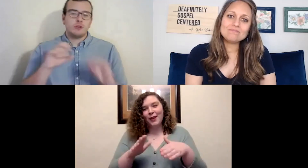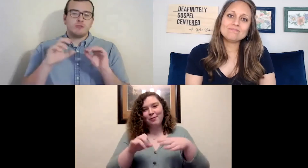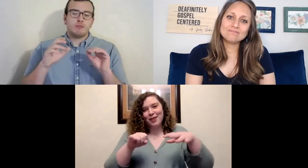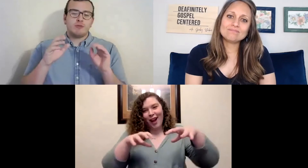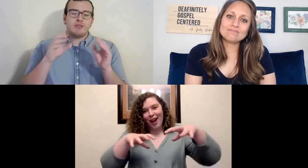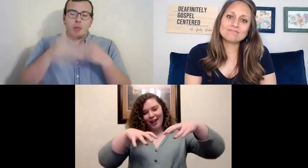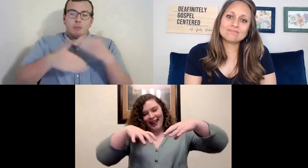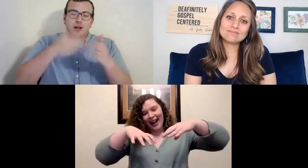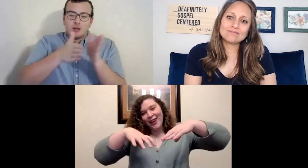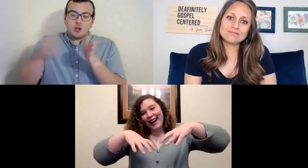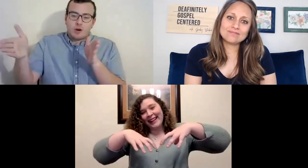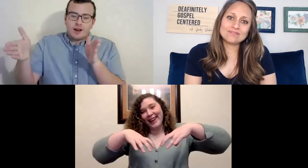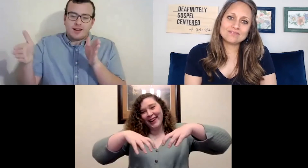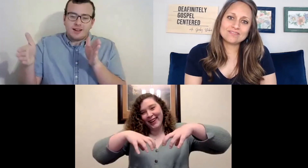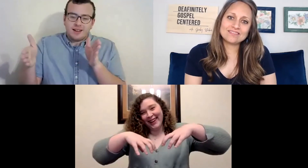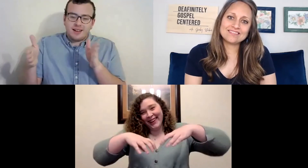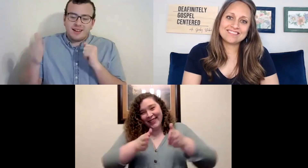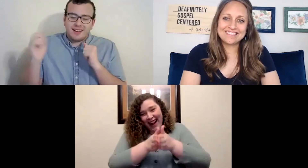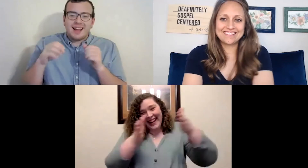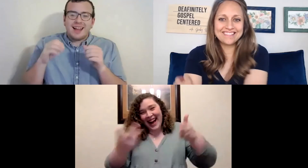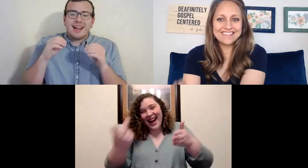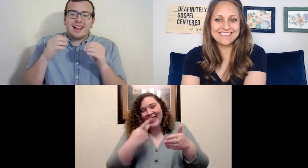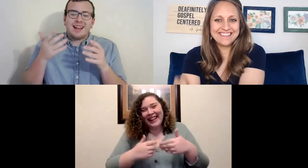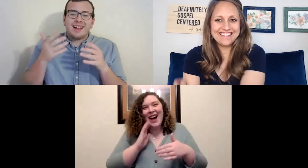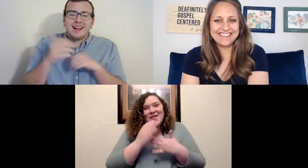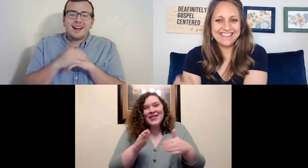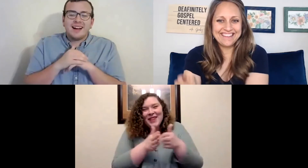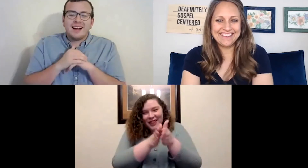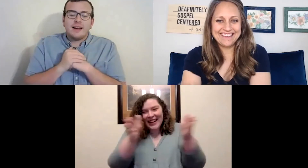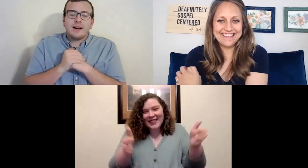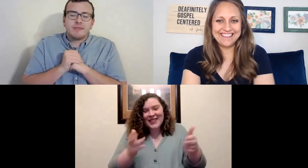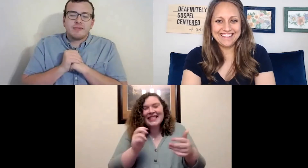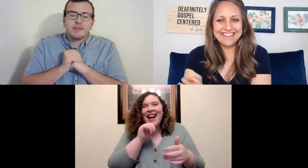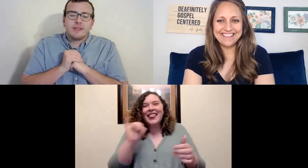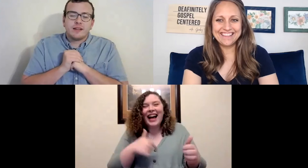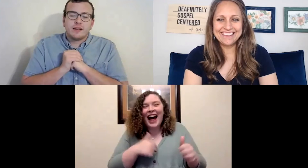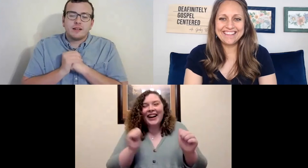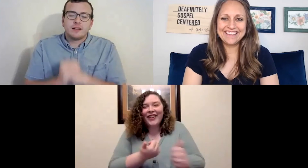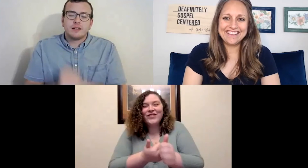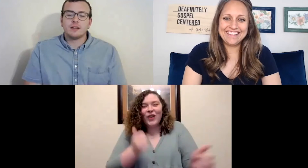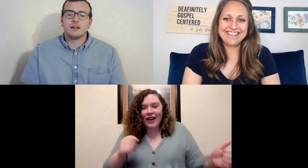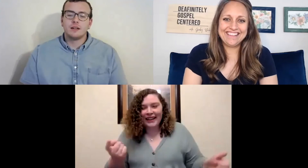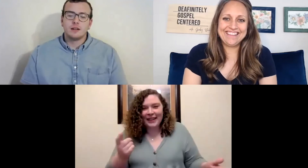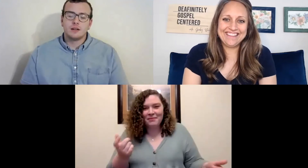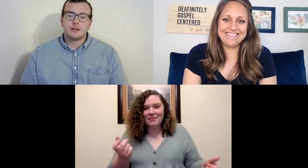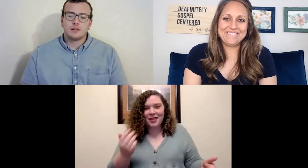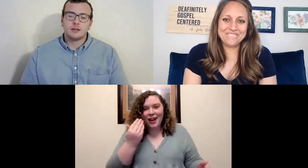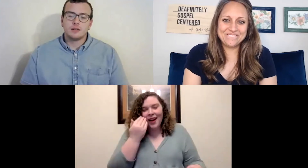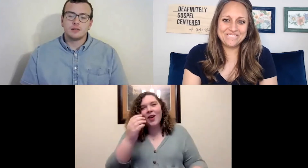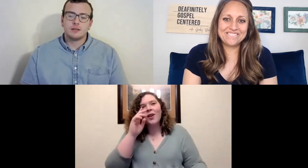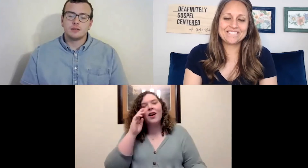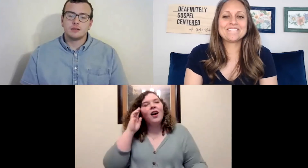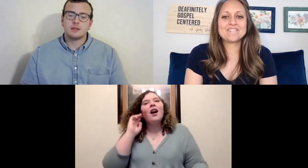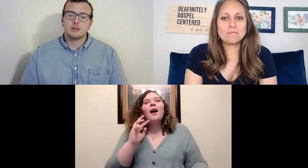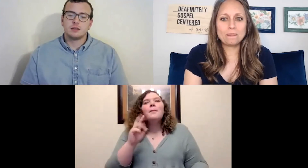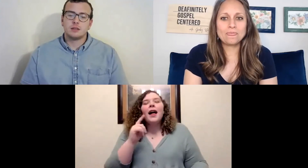home. And so our bedrooms were right next to each other. And so our rooms were, so close that you